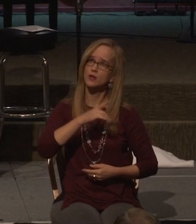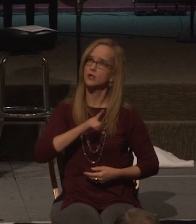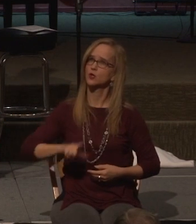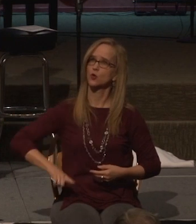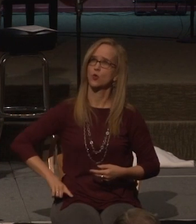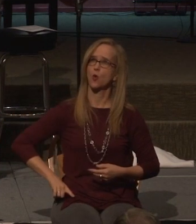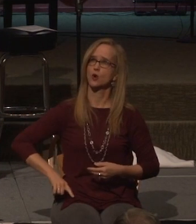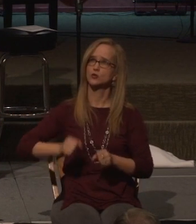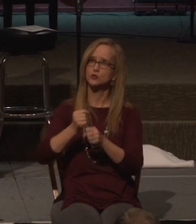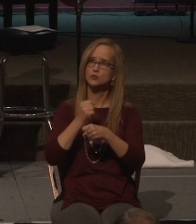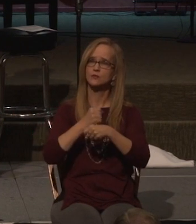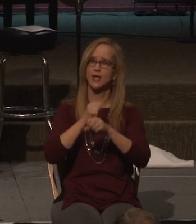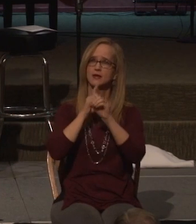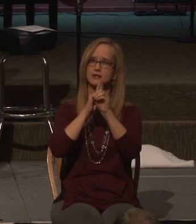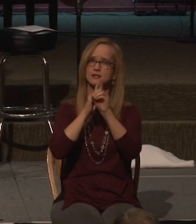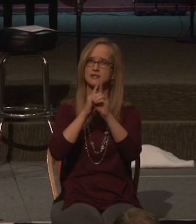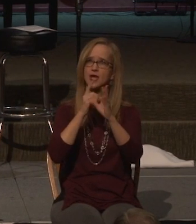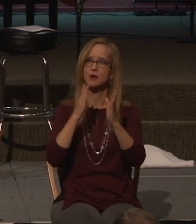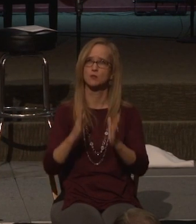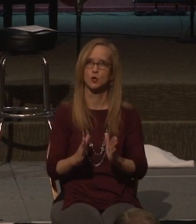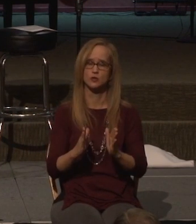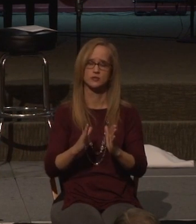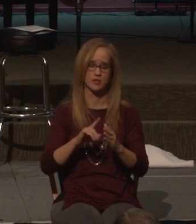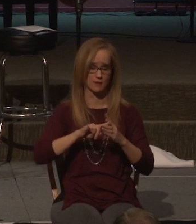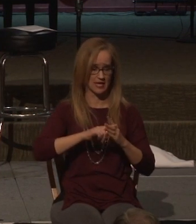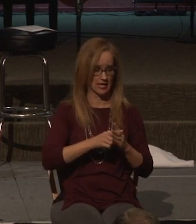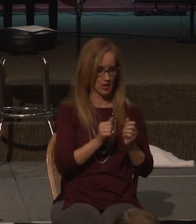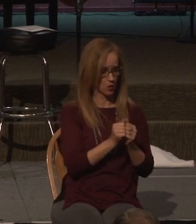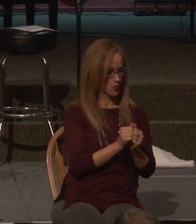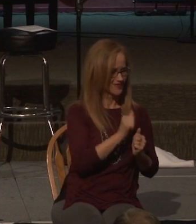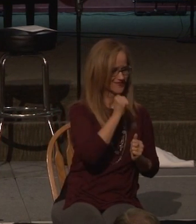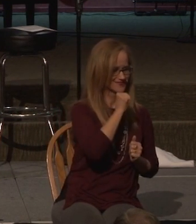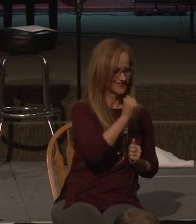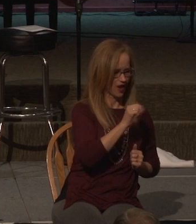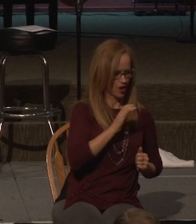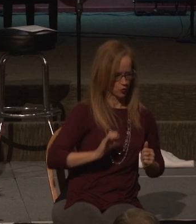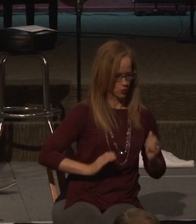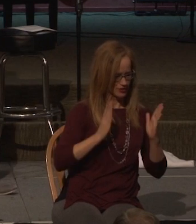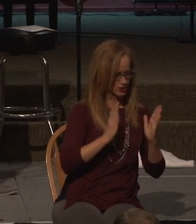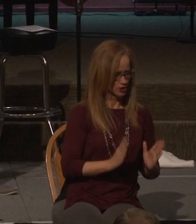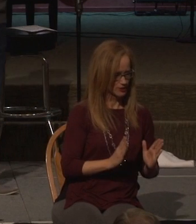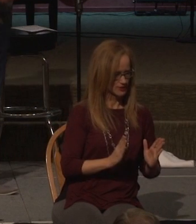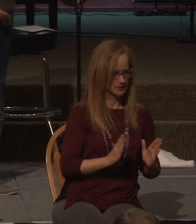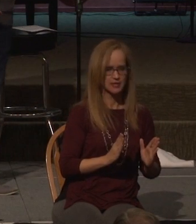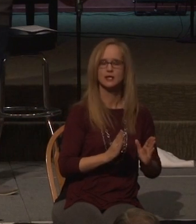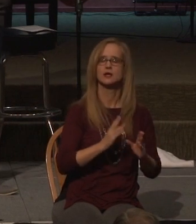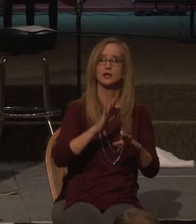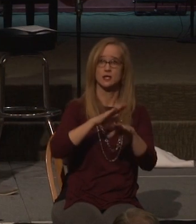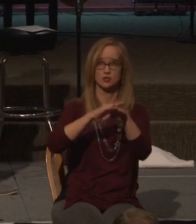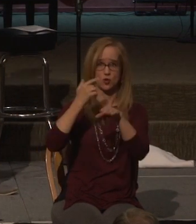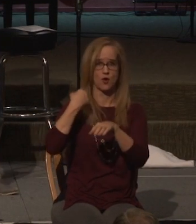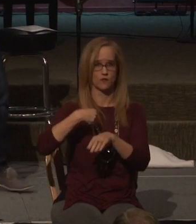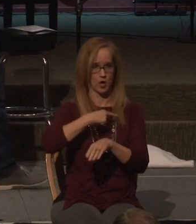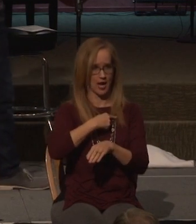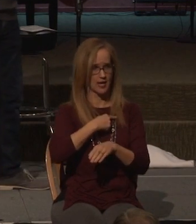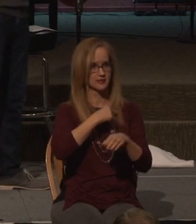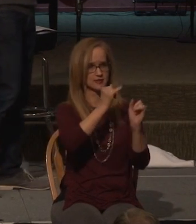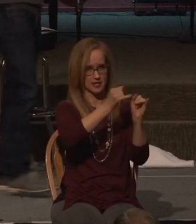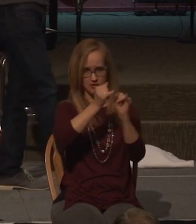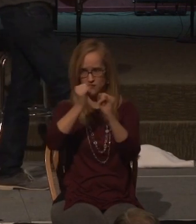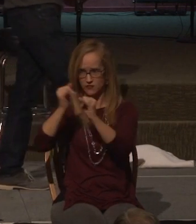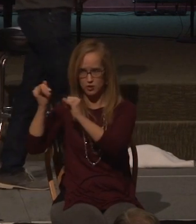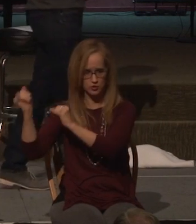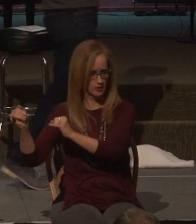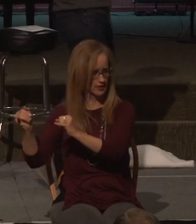make disciples, beginning with non-Christians. And this is a call for us individually, and this is a call